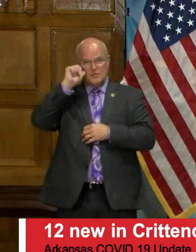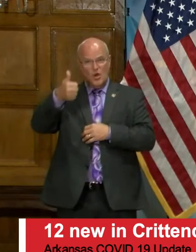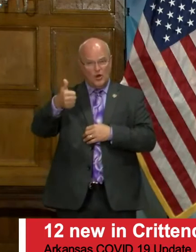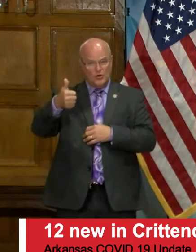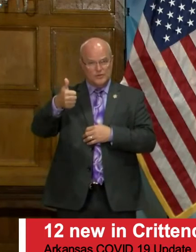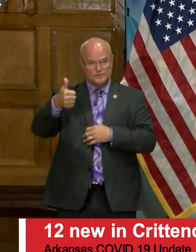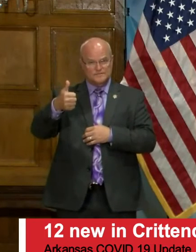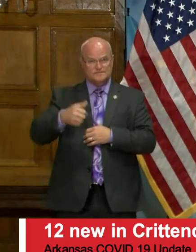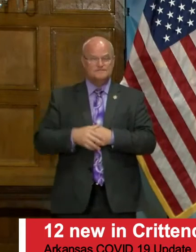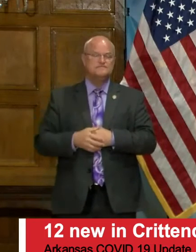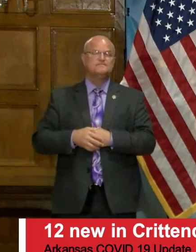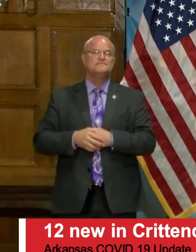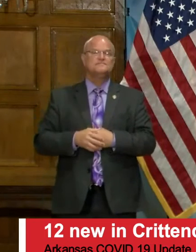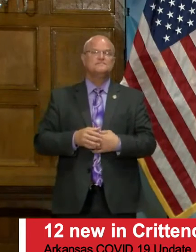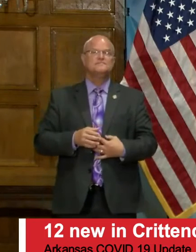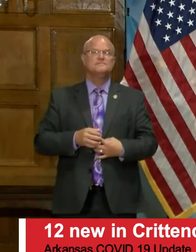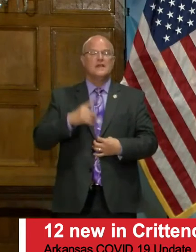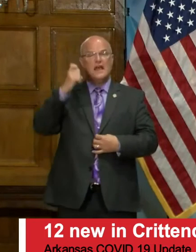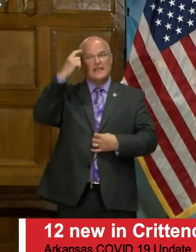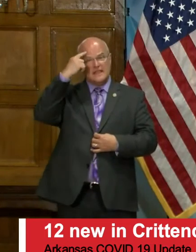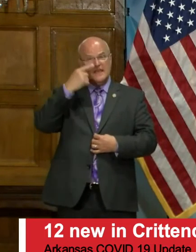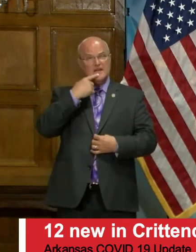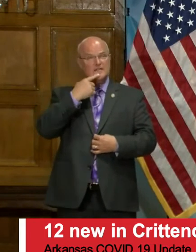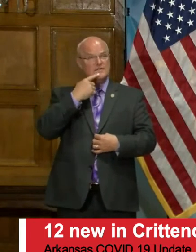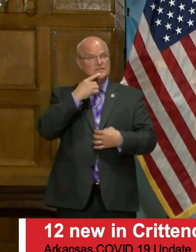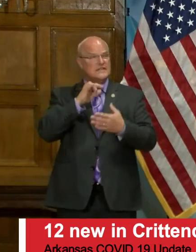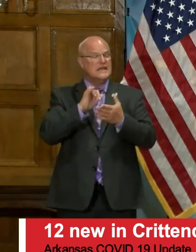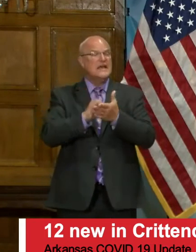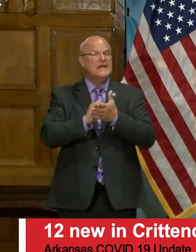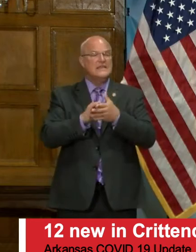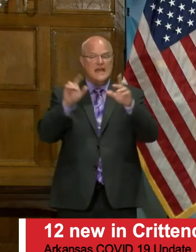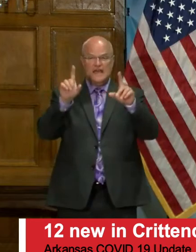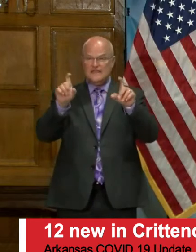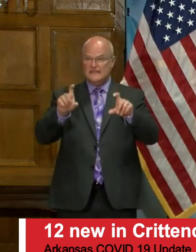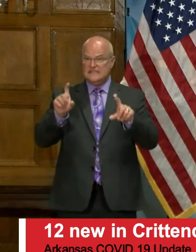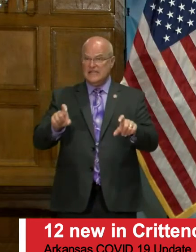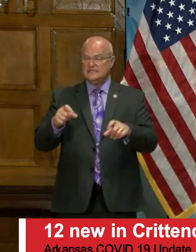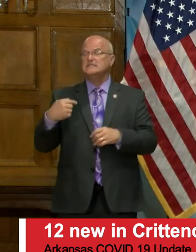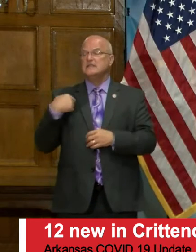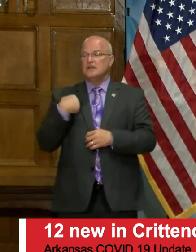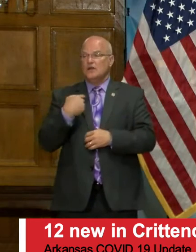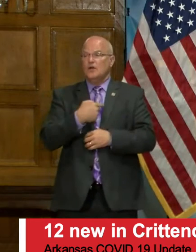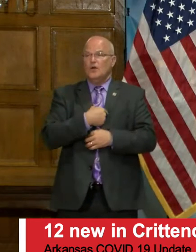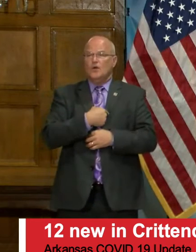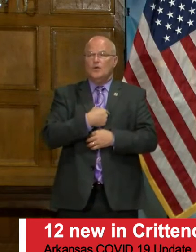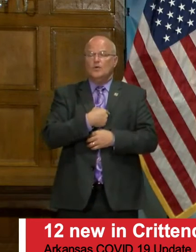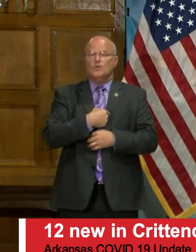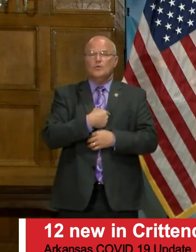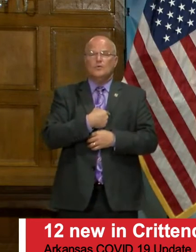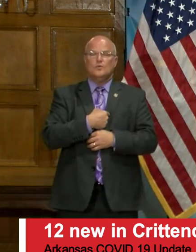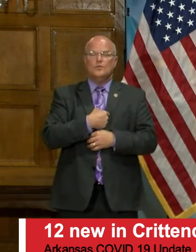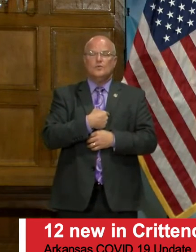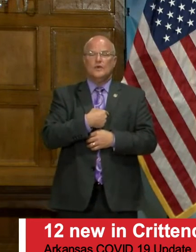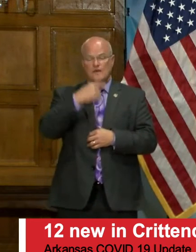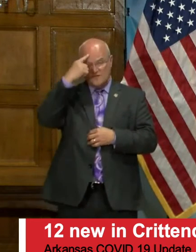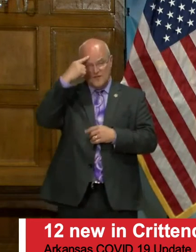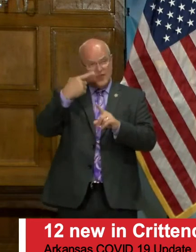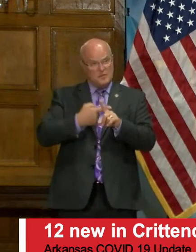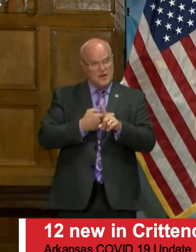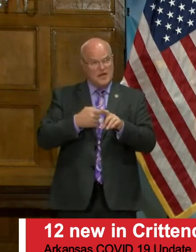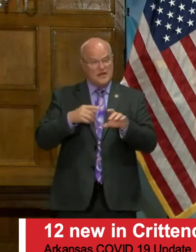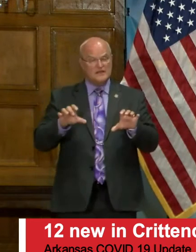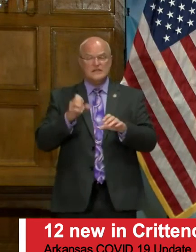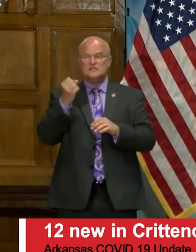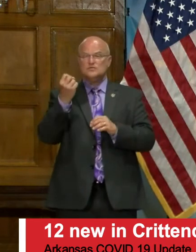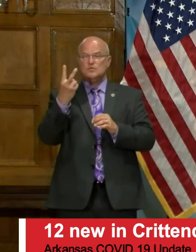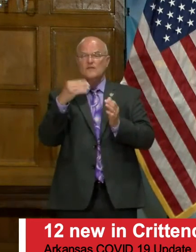tomorrow. The Governor mentioned the testing. We are, for the month, we've